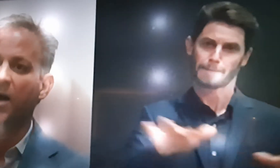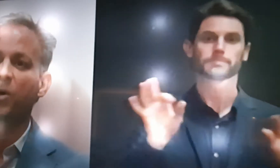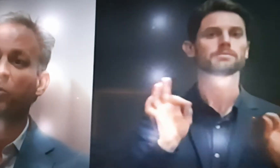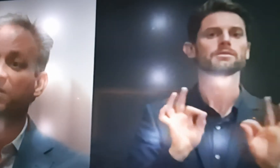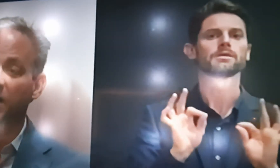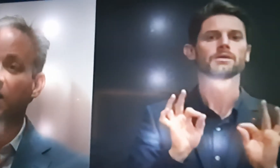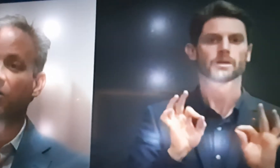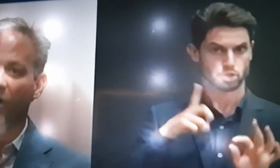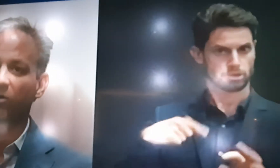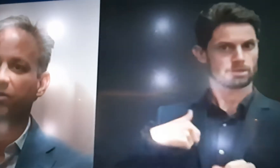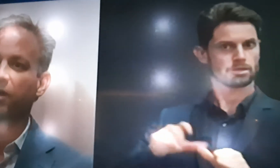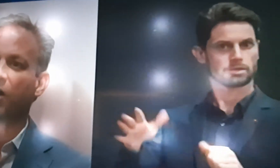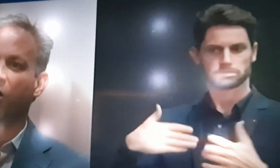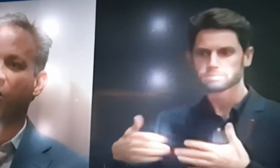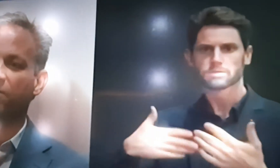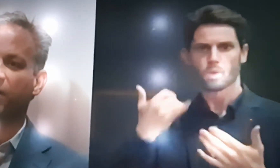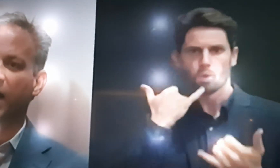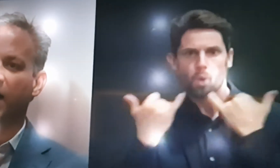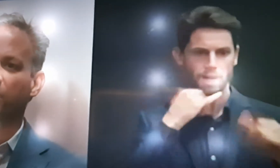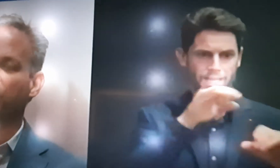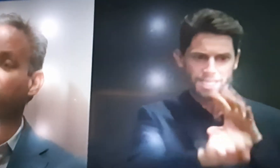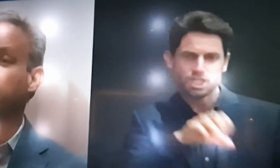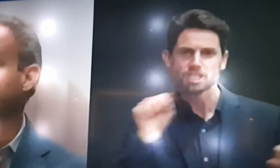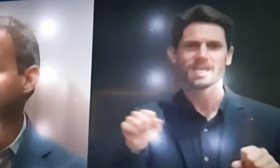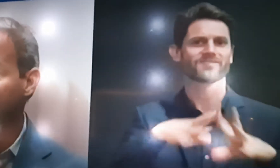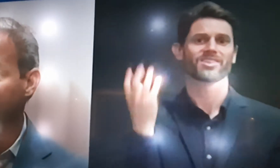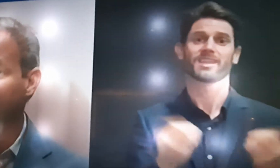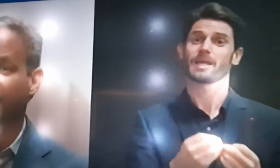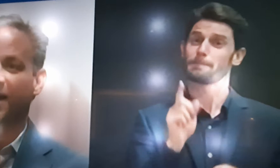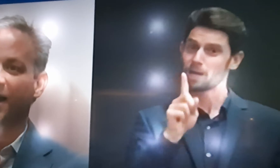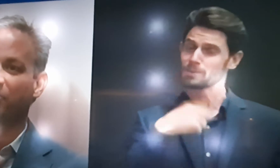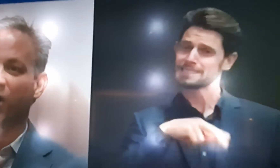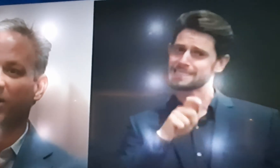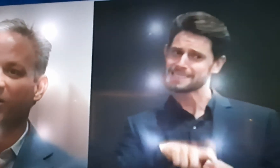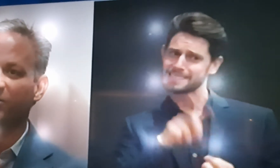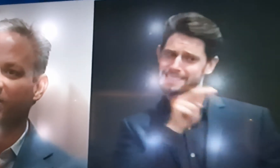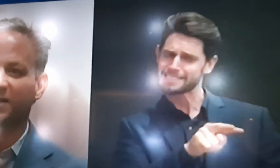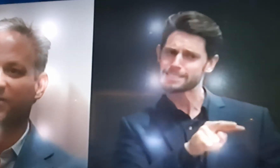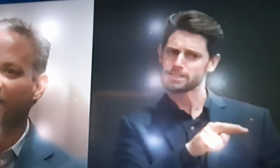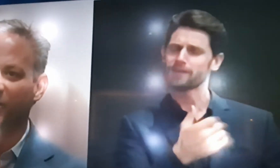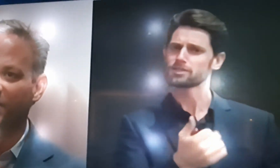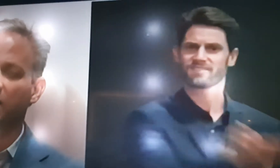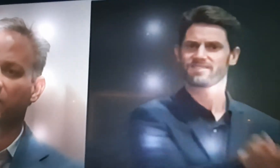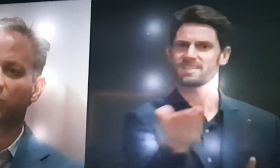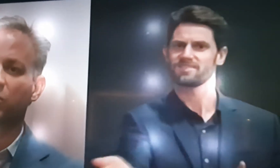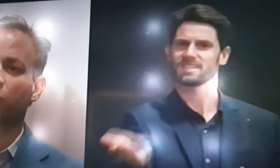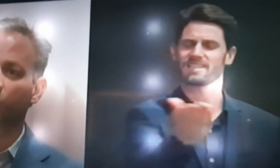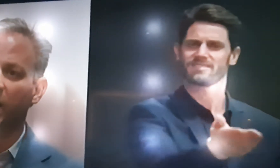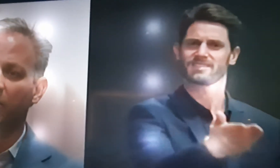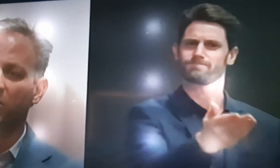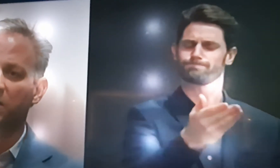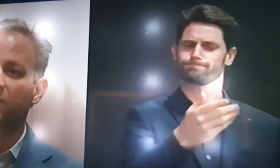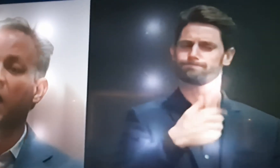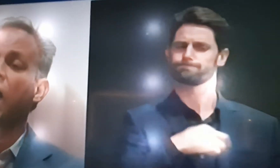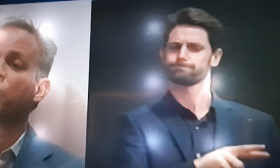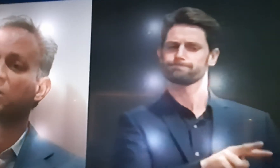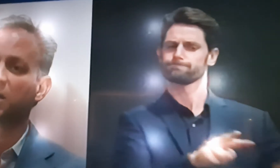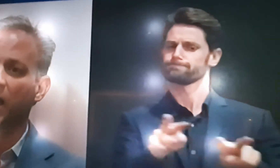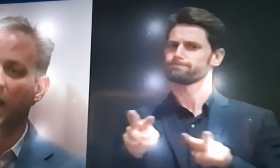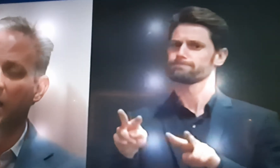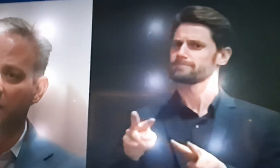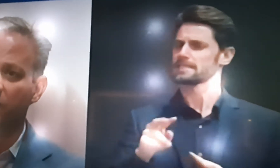contacts, but we've seen a growth of probably a dozen primary close contacts for that first case. It could become positive,